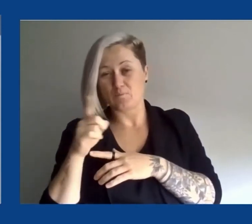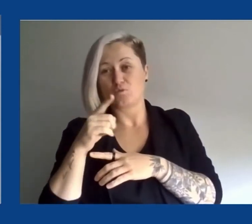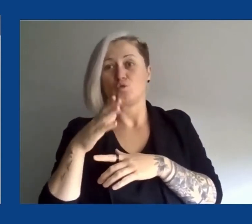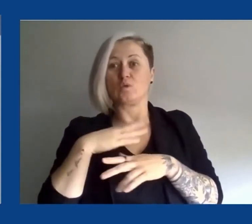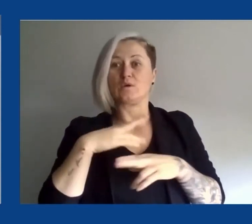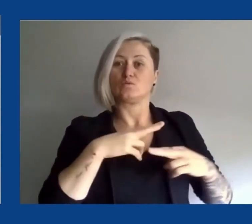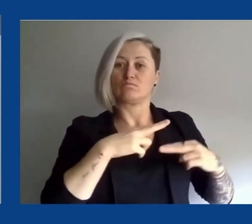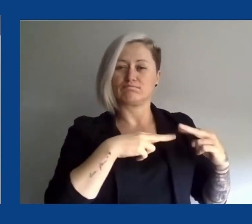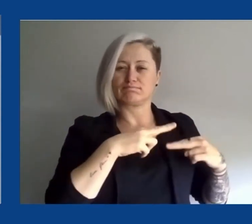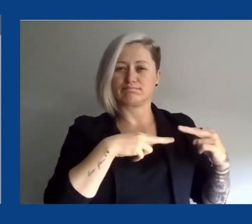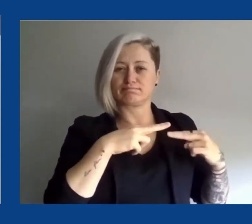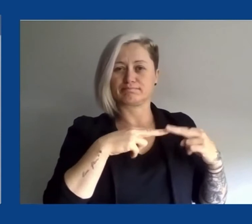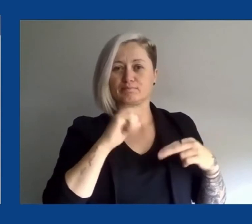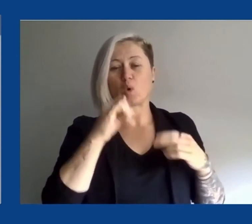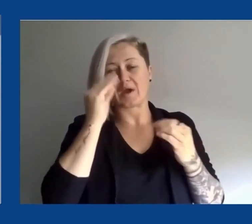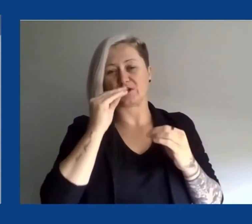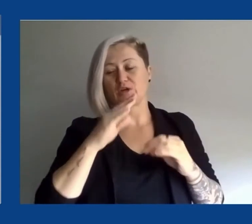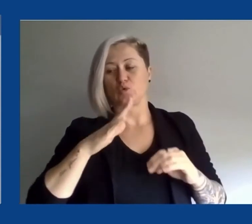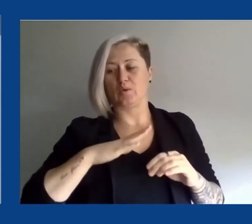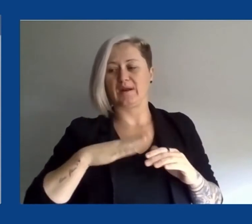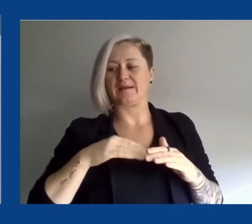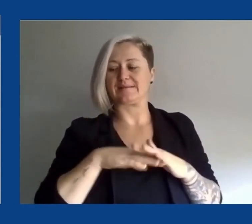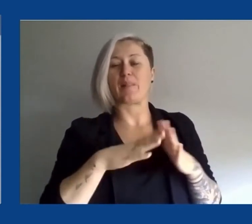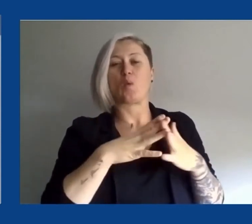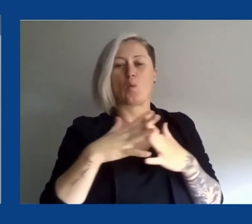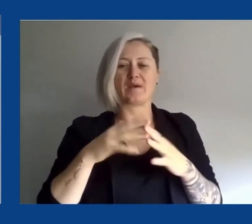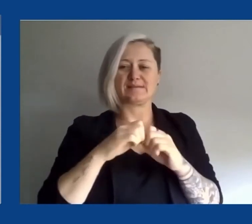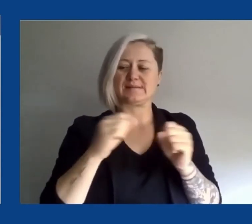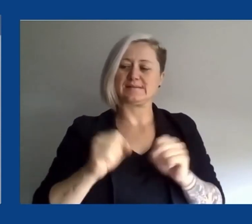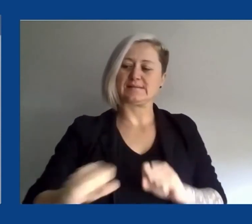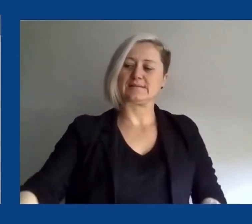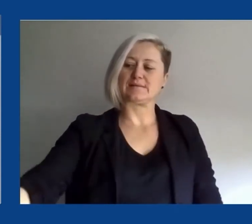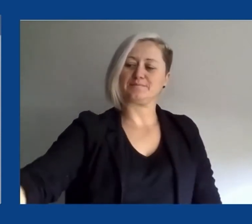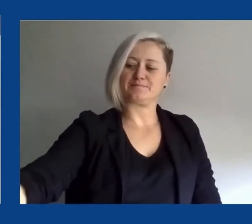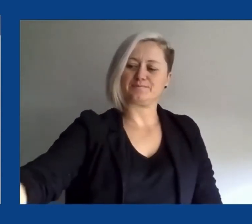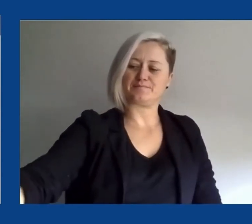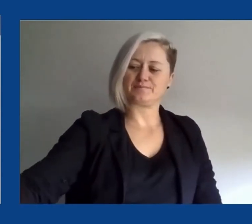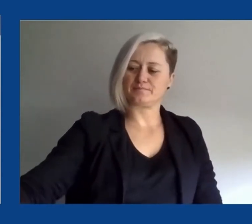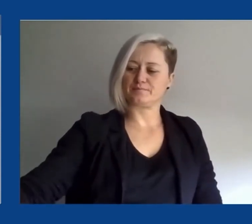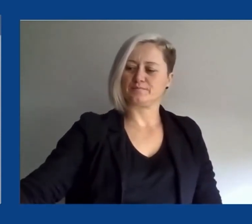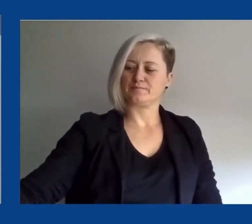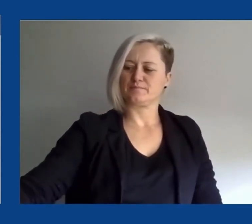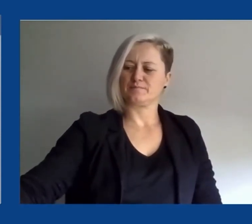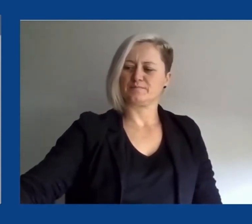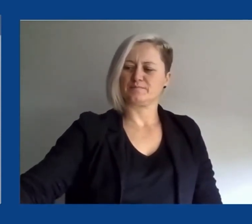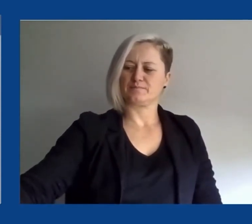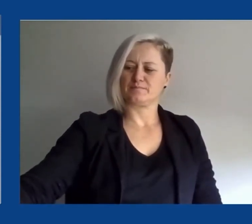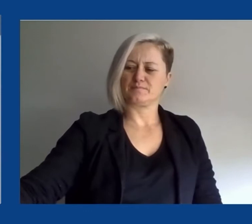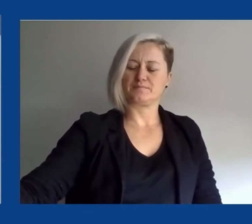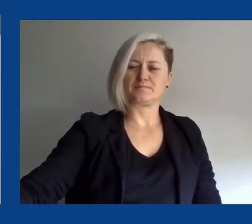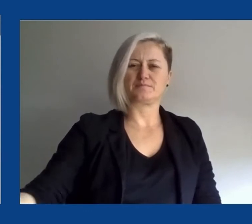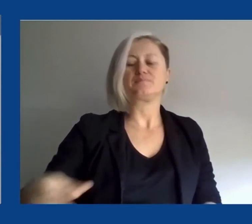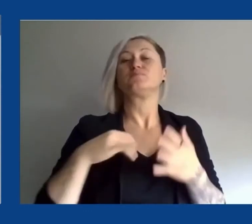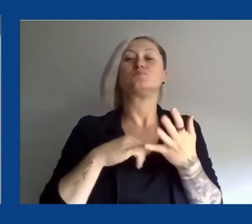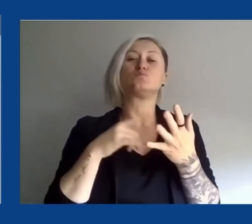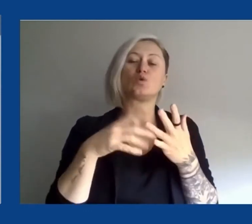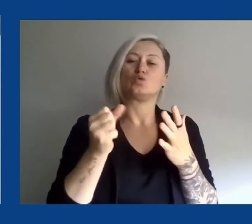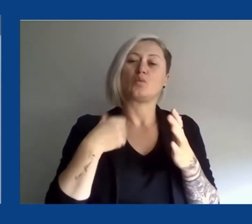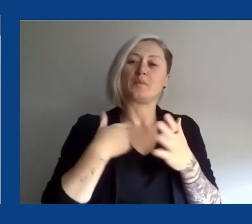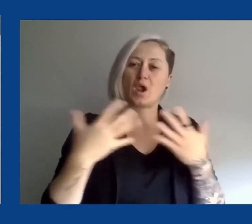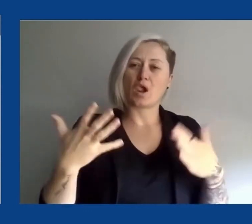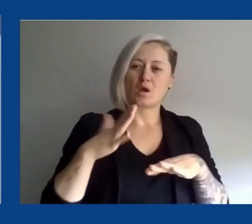educational needs in the Western system. So it took me a long time, and then I had the